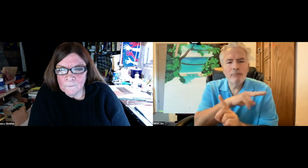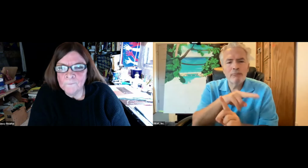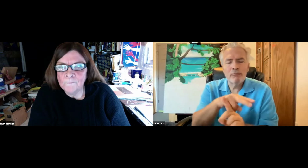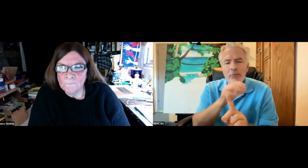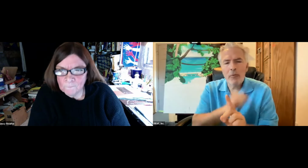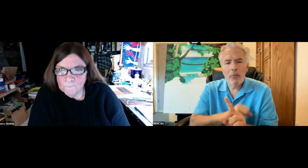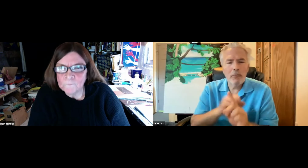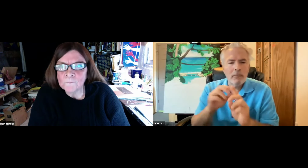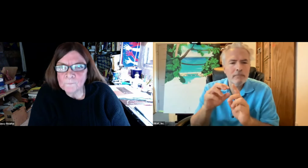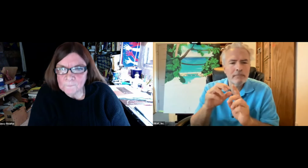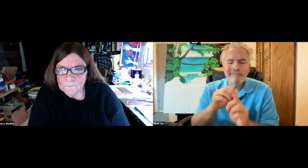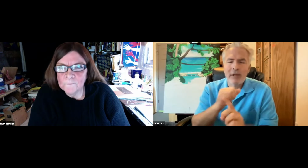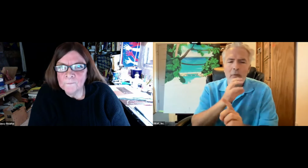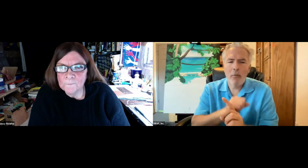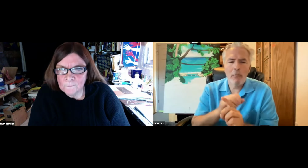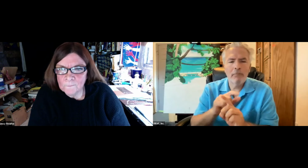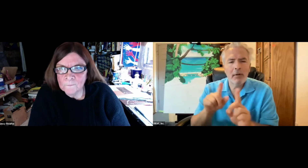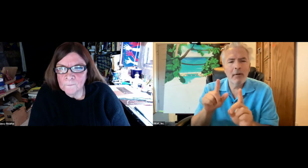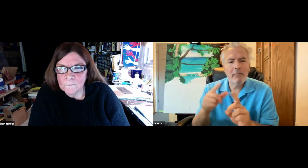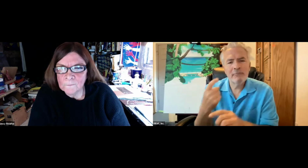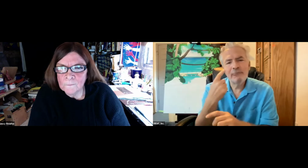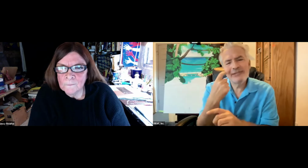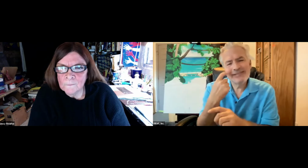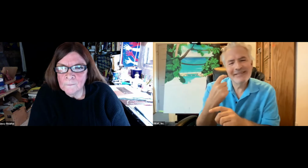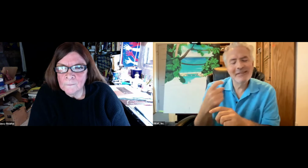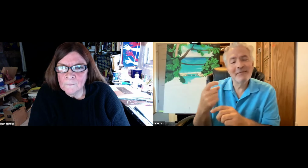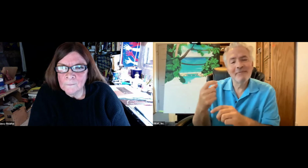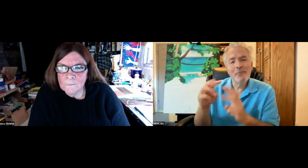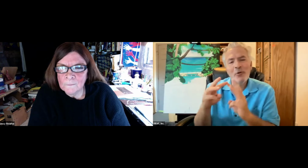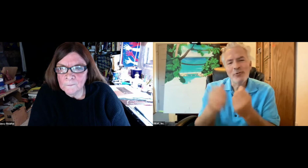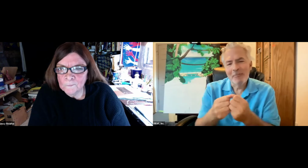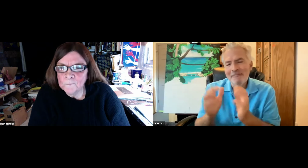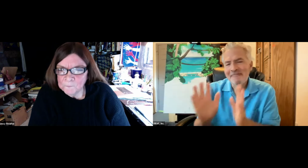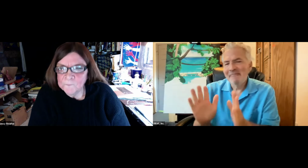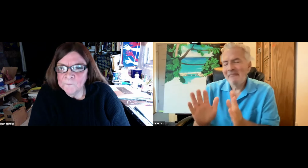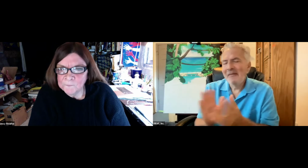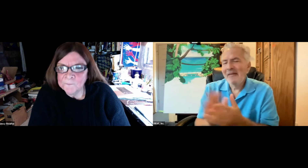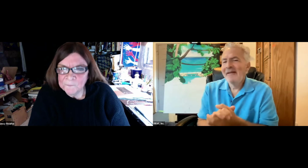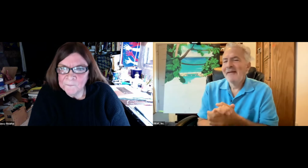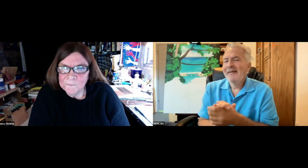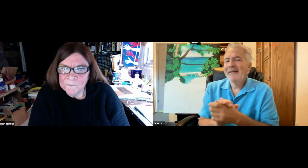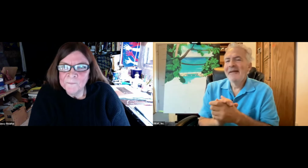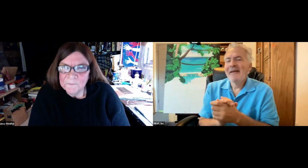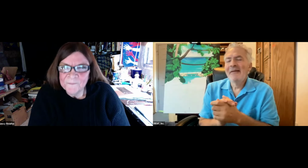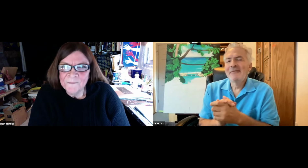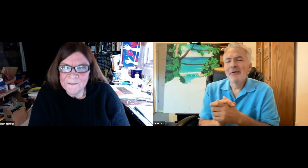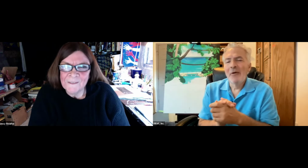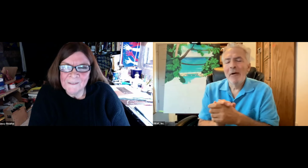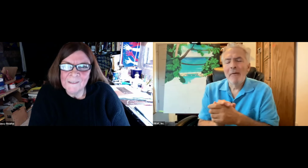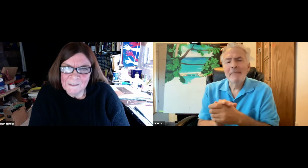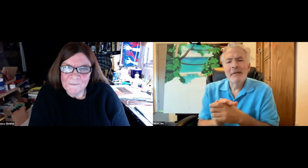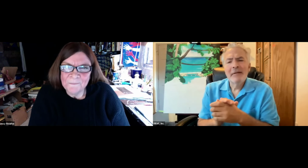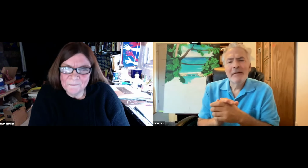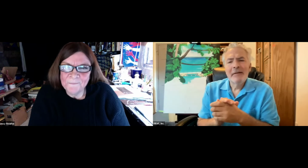So, feel free to go back and look at any of the events that have happened. The old events. Not old. But things that recently happened